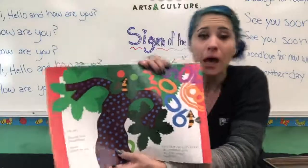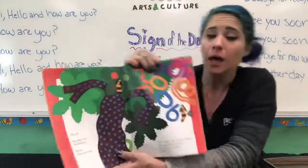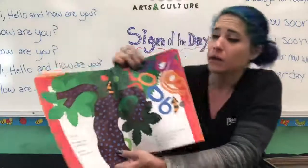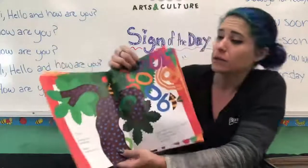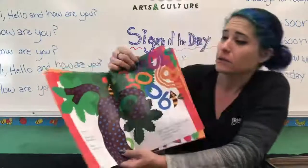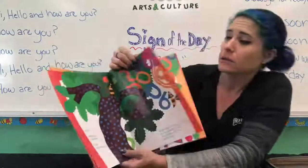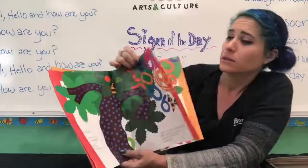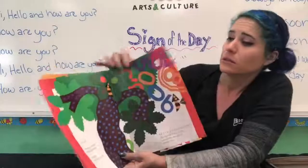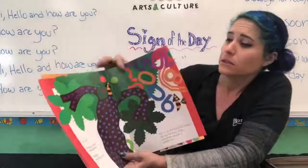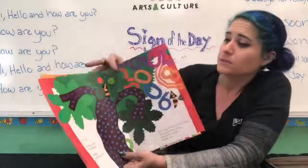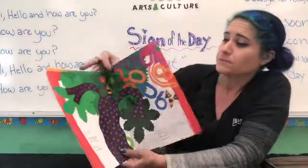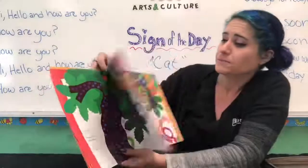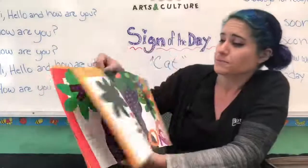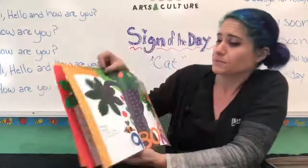80,